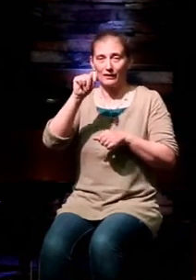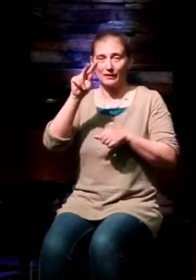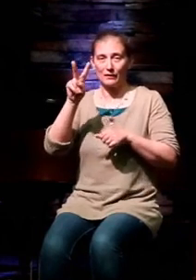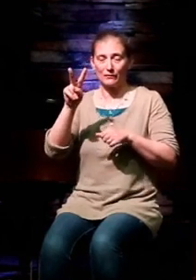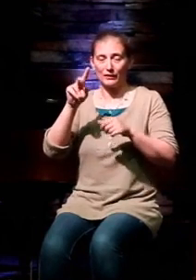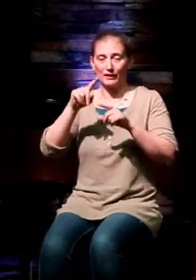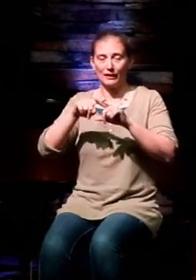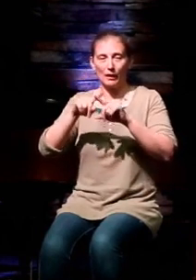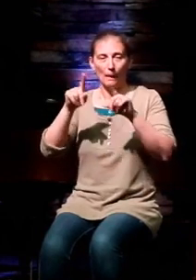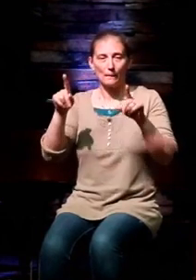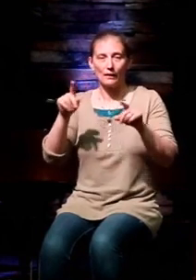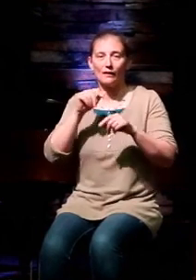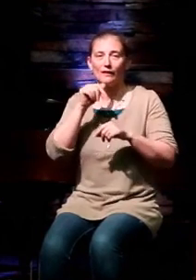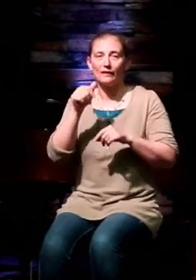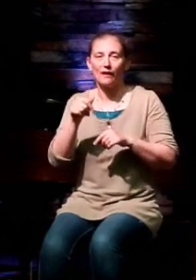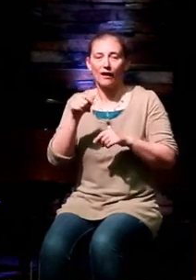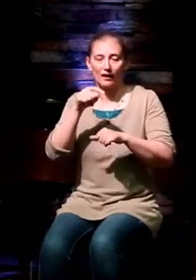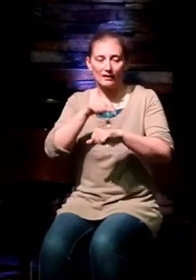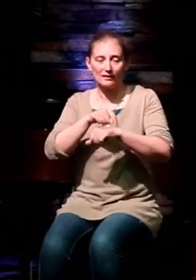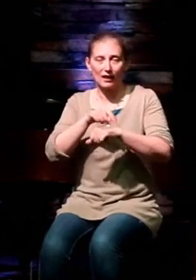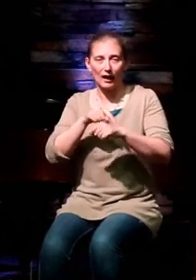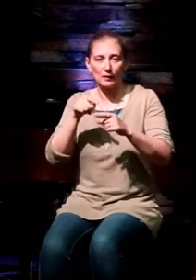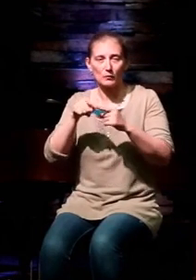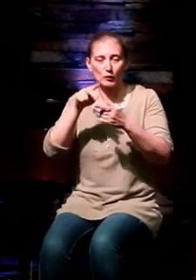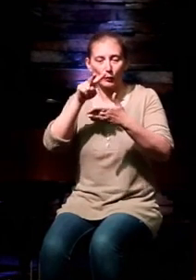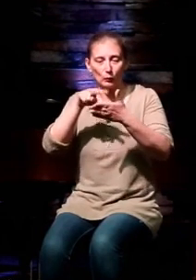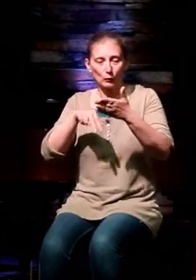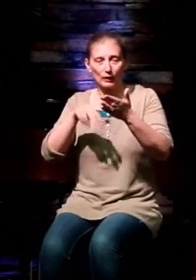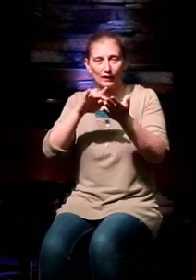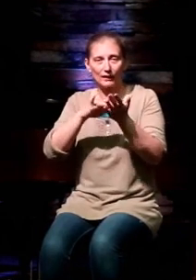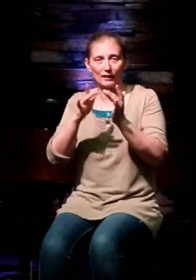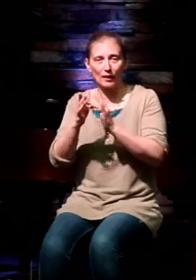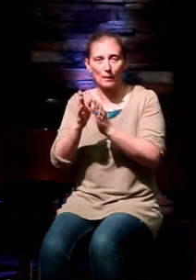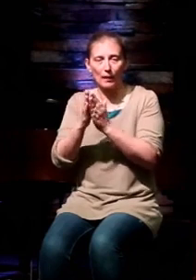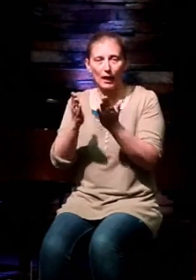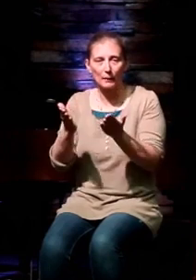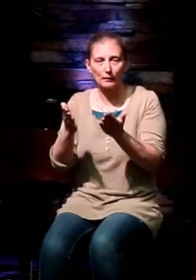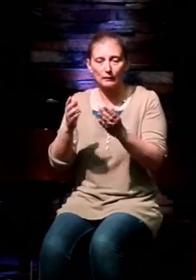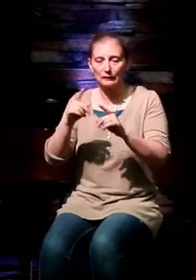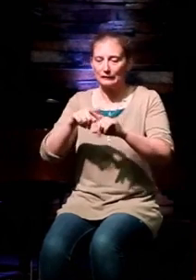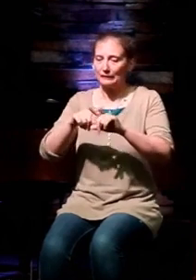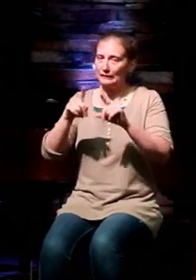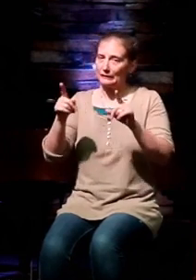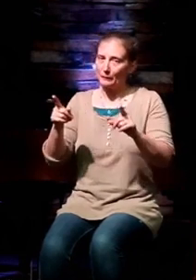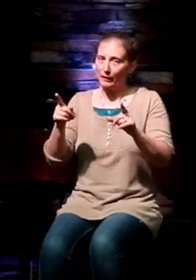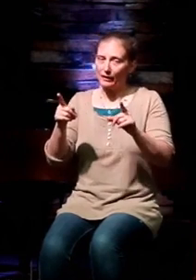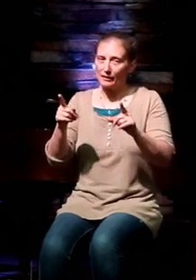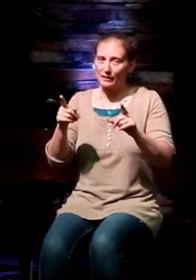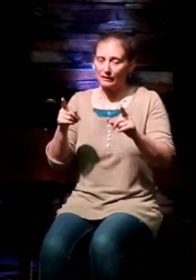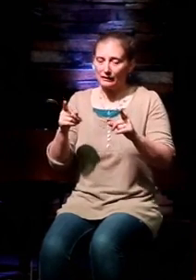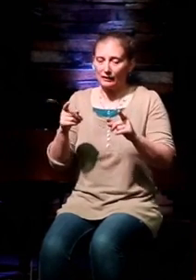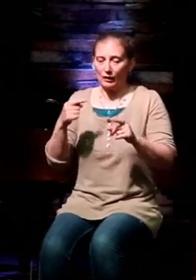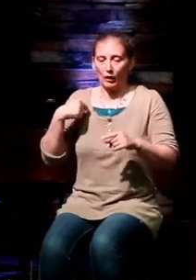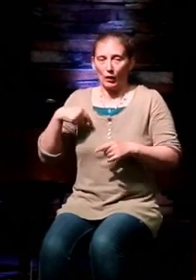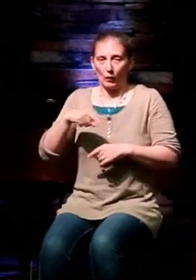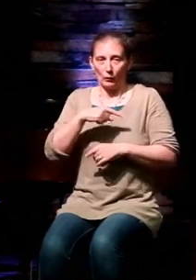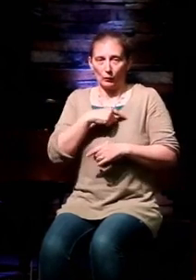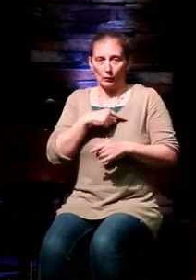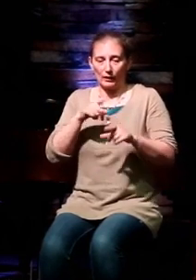you don't have time to read the Word of God. Or you say, I want to develop more in my prayer life. And you determine the next morning when that alarm